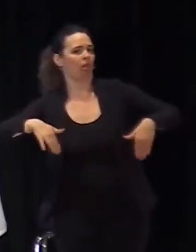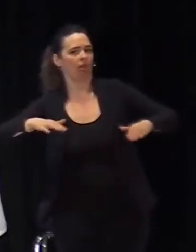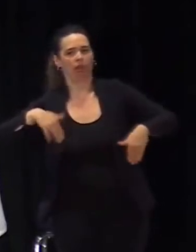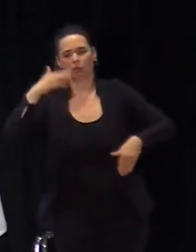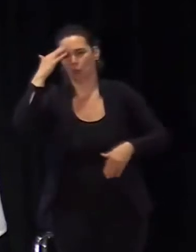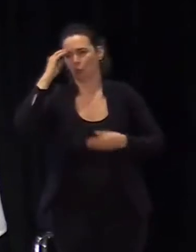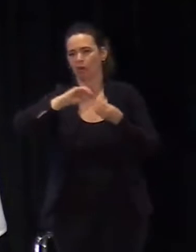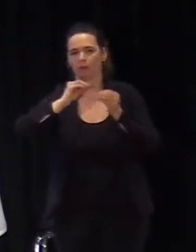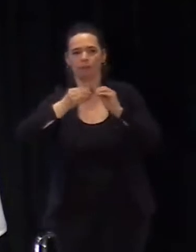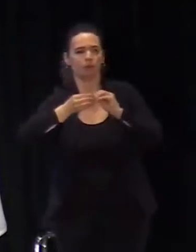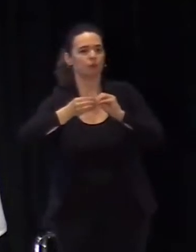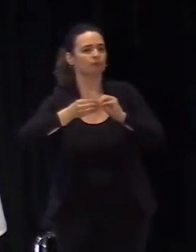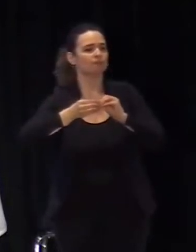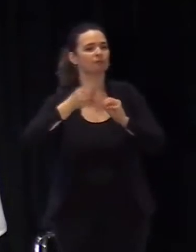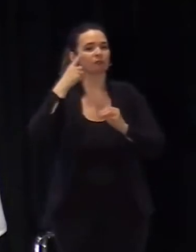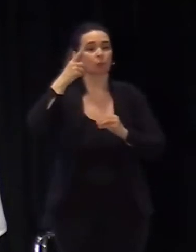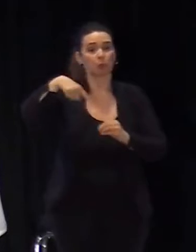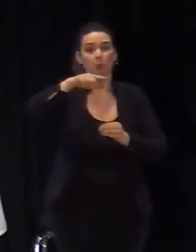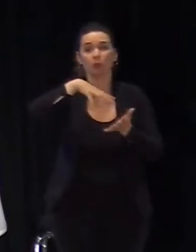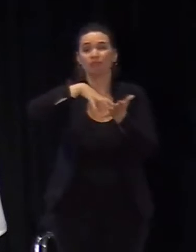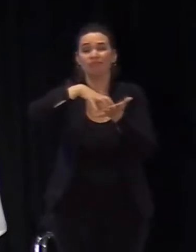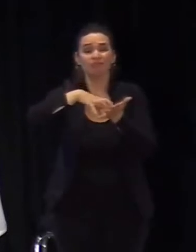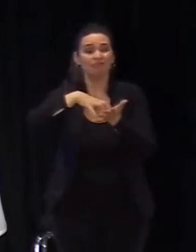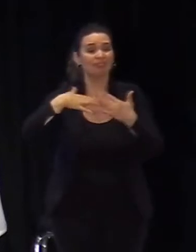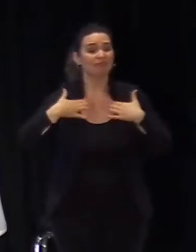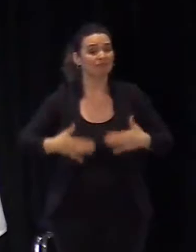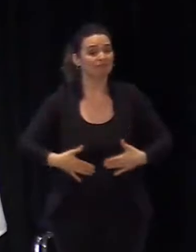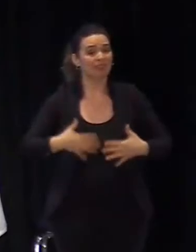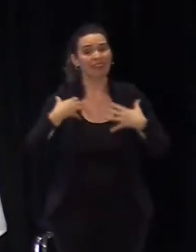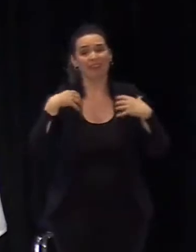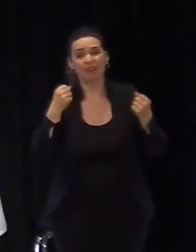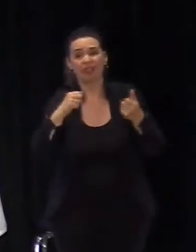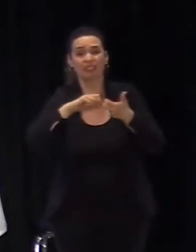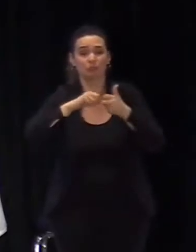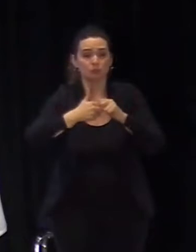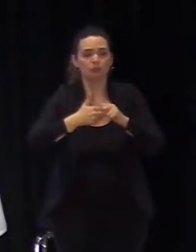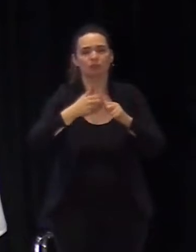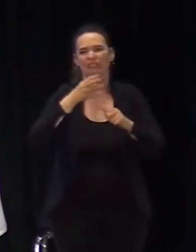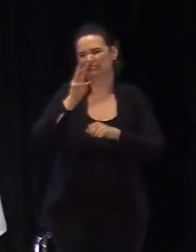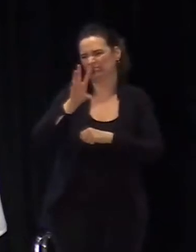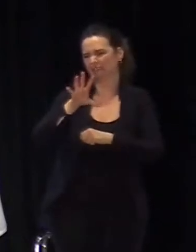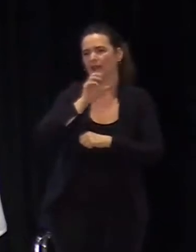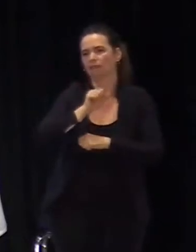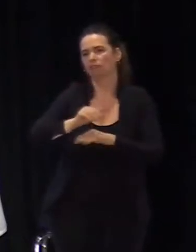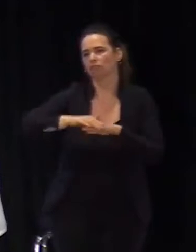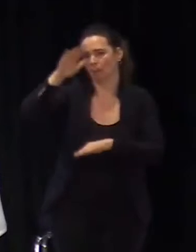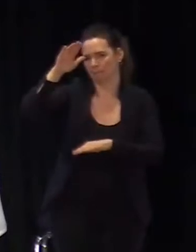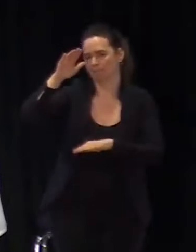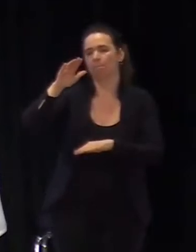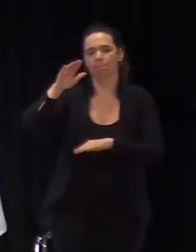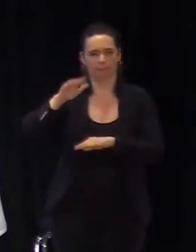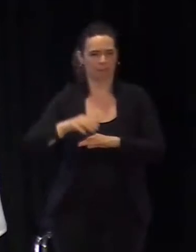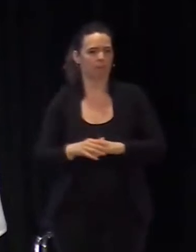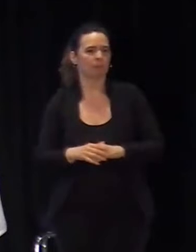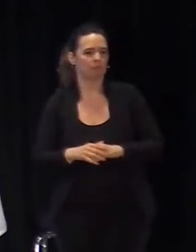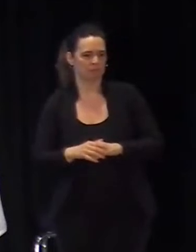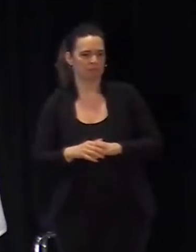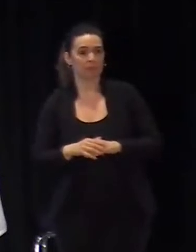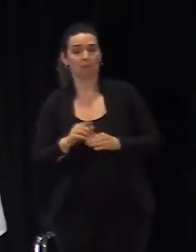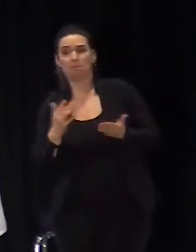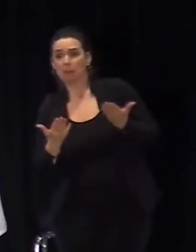Immunocompromised can be 65 and over as well. We'll roll out our strategy on how we're getting to